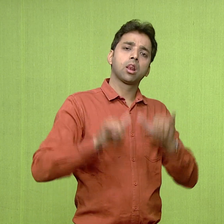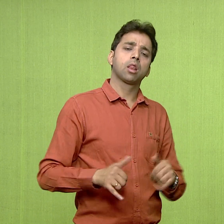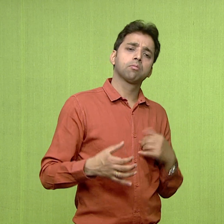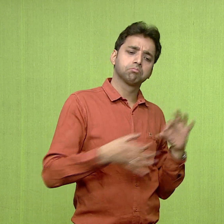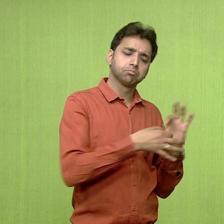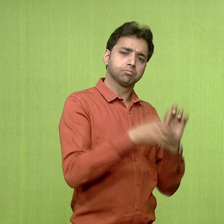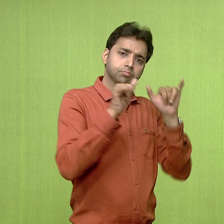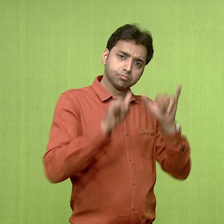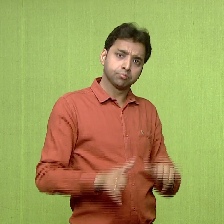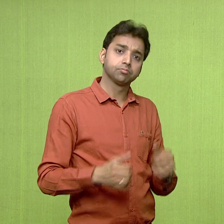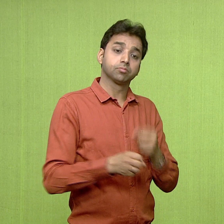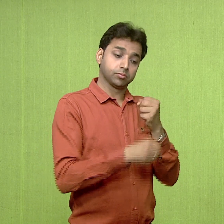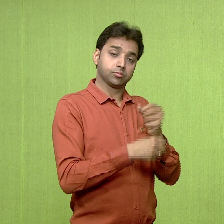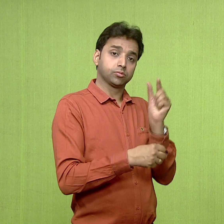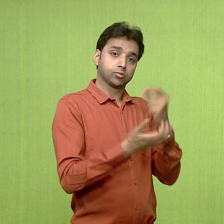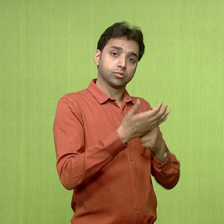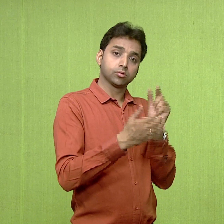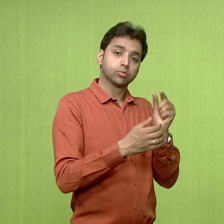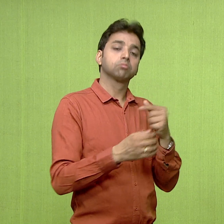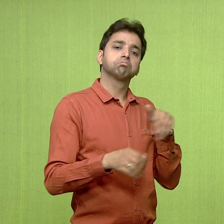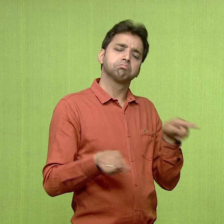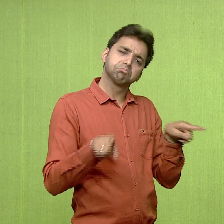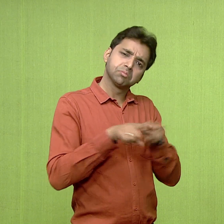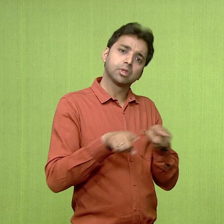gurus as family members?